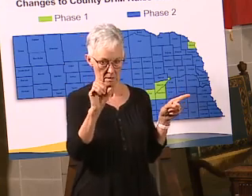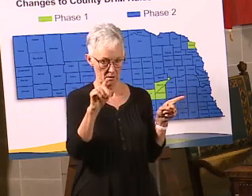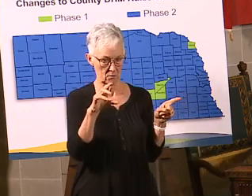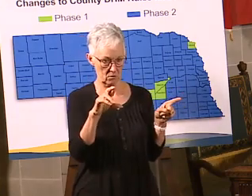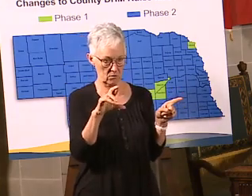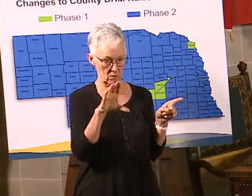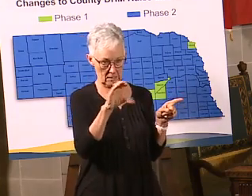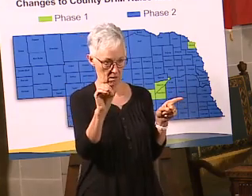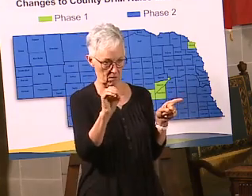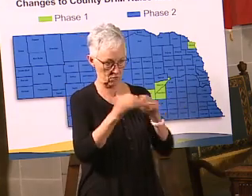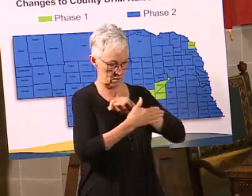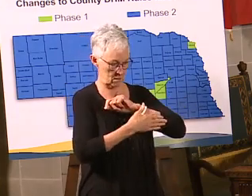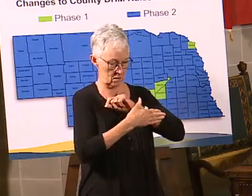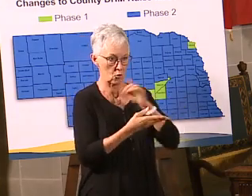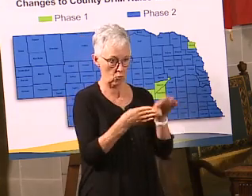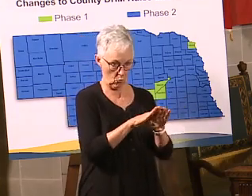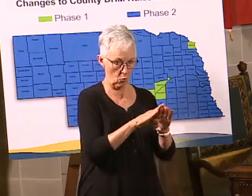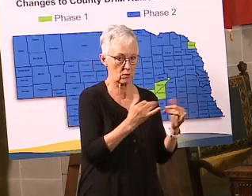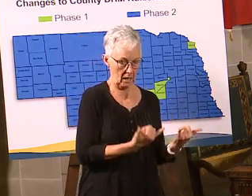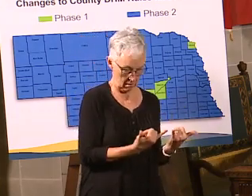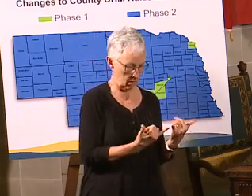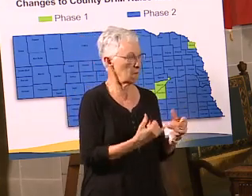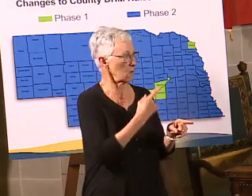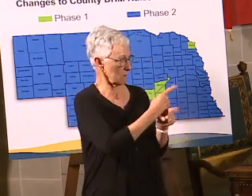correct. Lancaster County is closed.